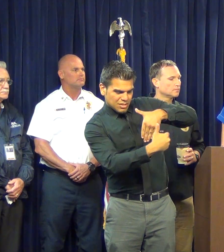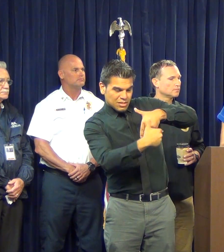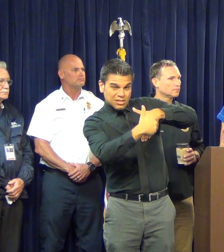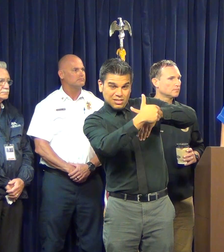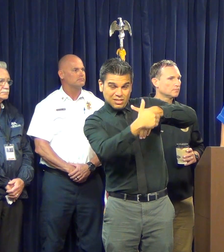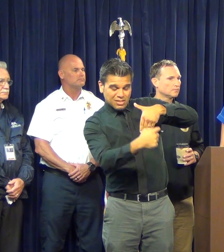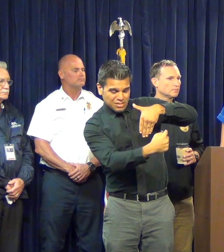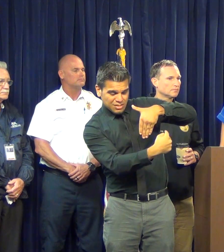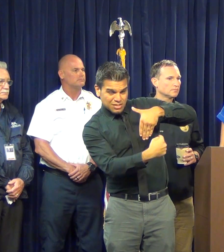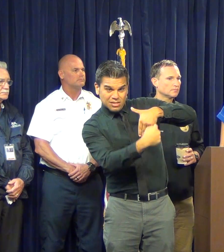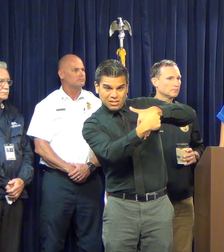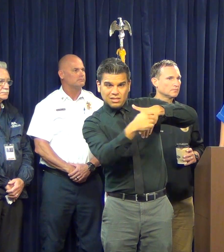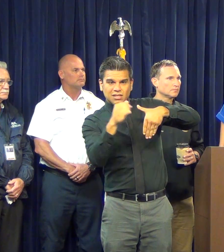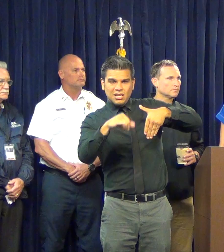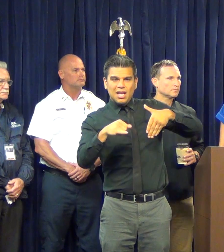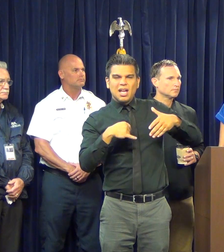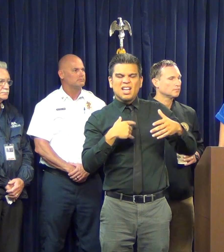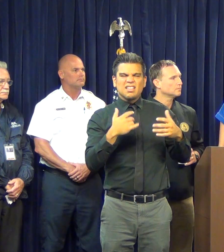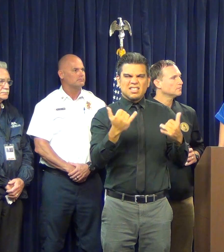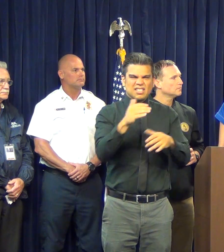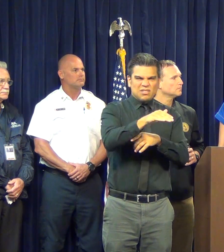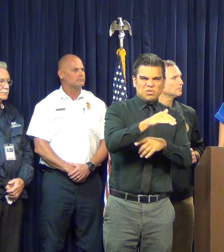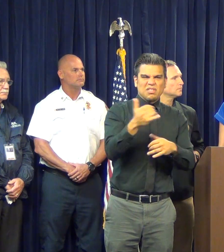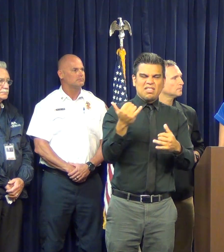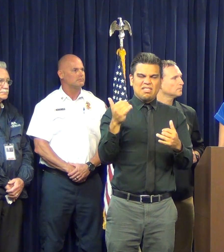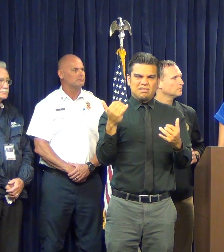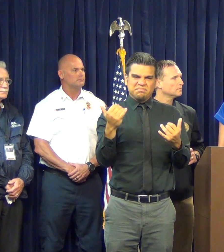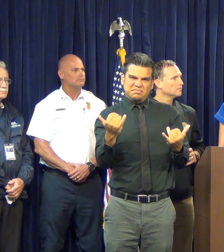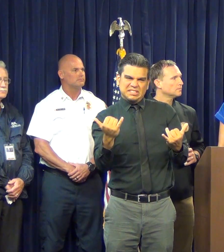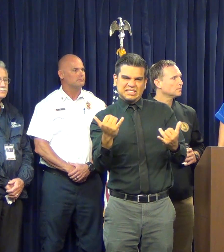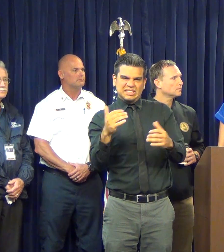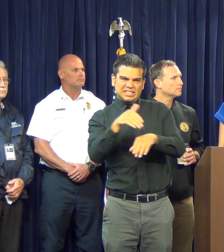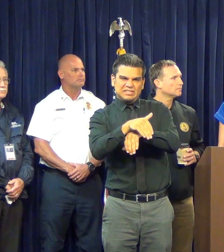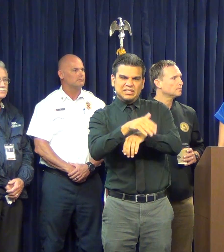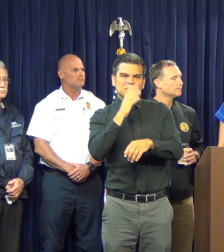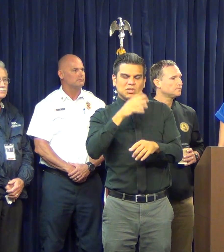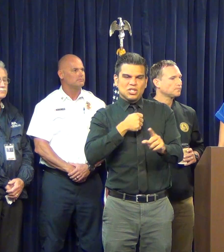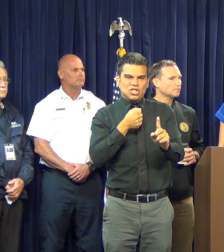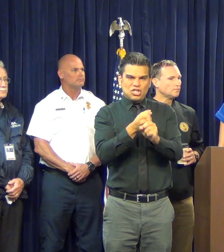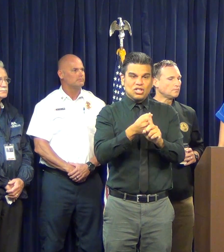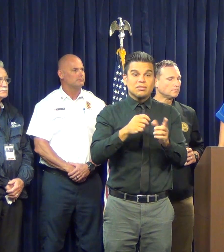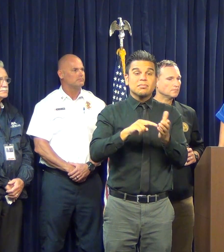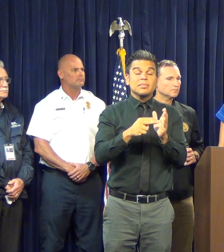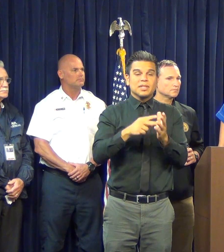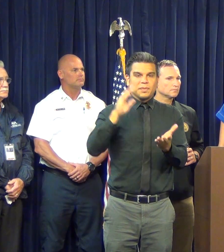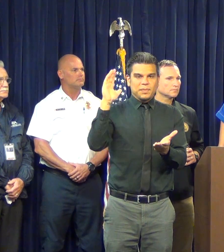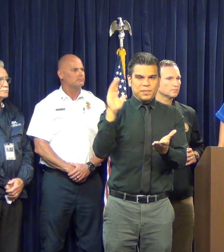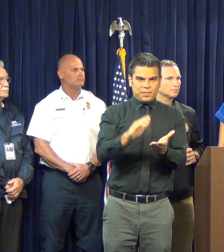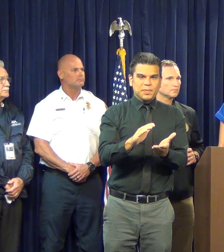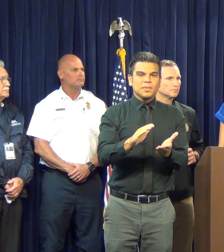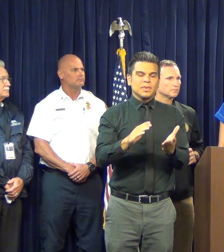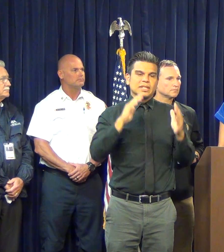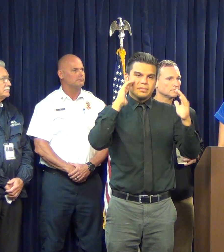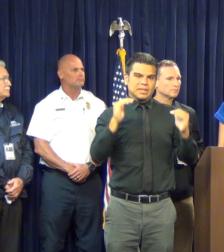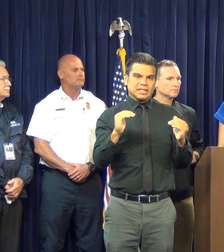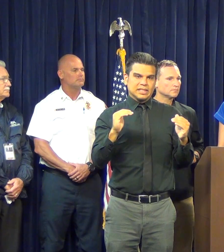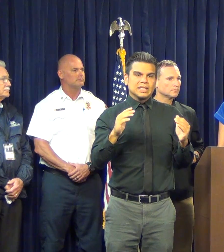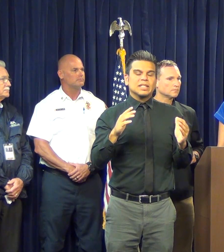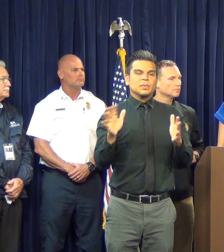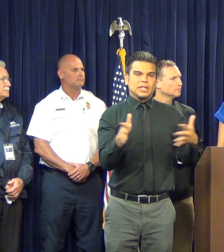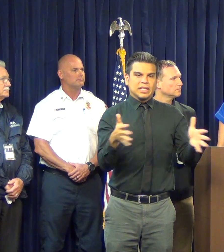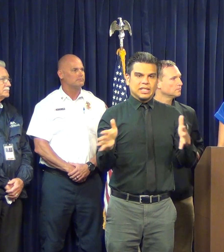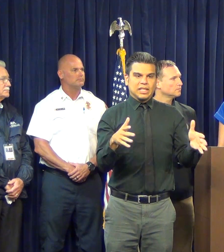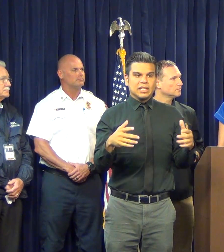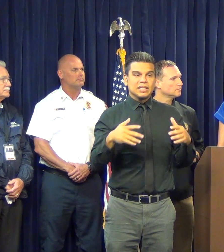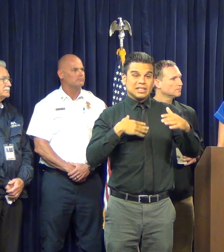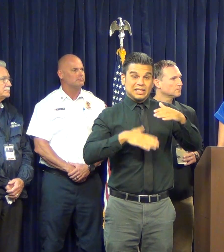afternoon and into this evening. Now, what this means is we have a decrease in the forecasted wind magnitudes along our coast. The peak of the winds will be setting